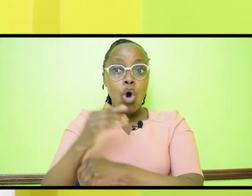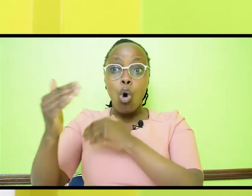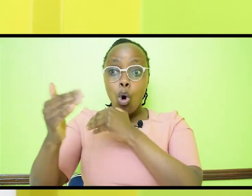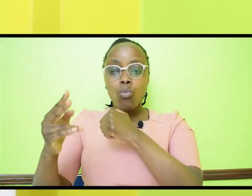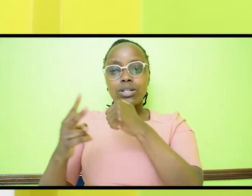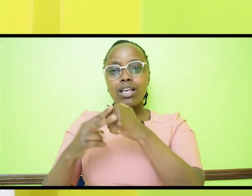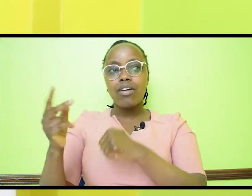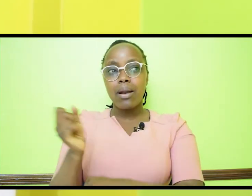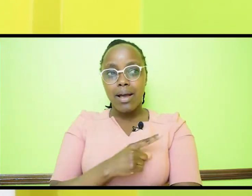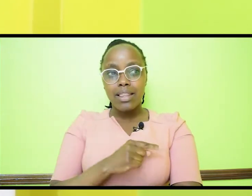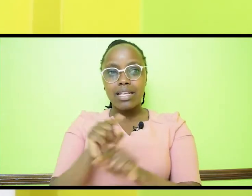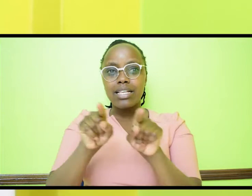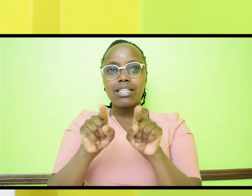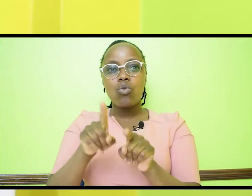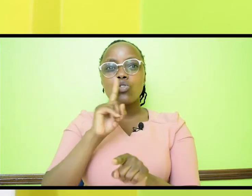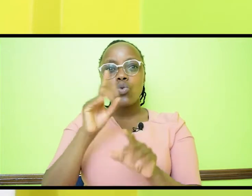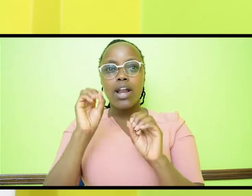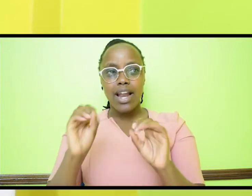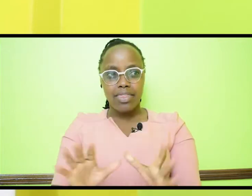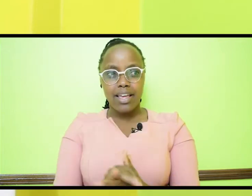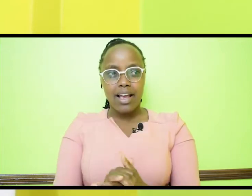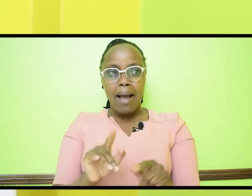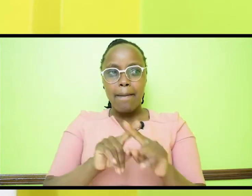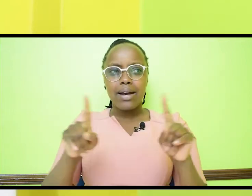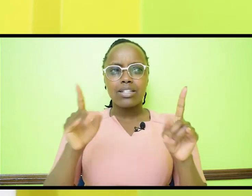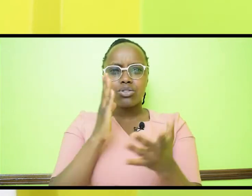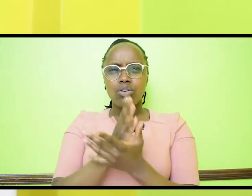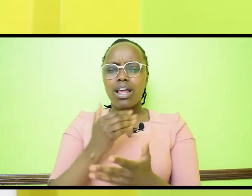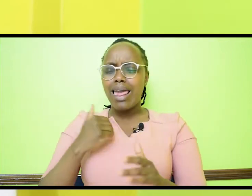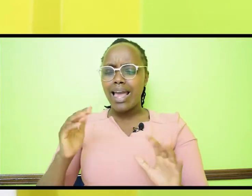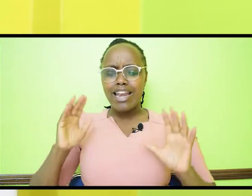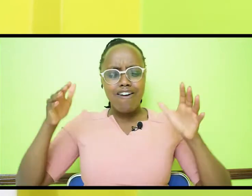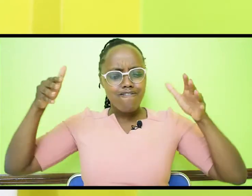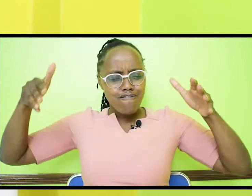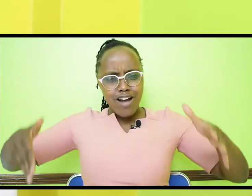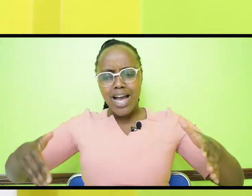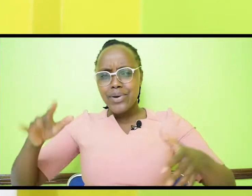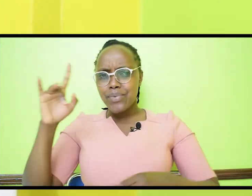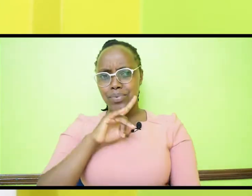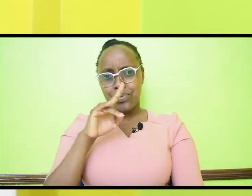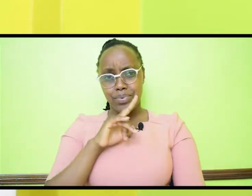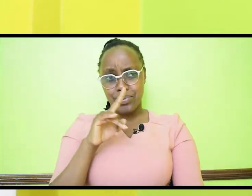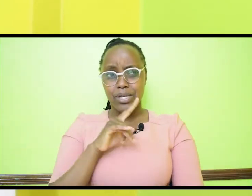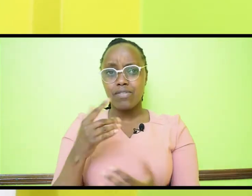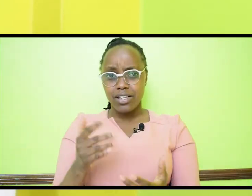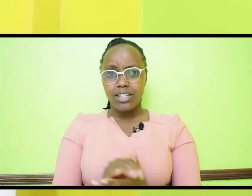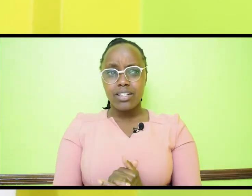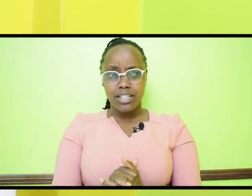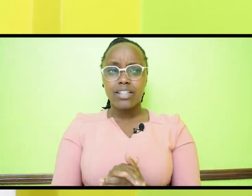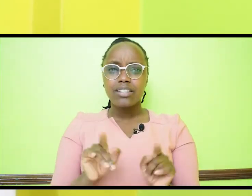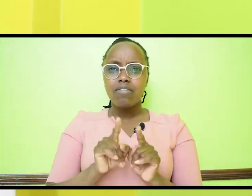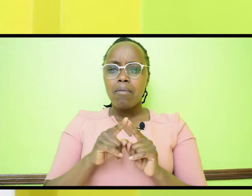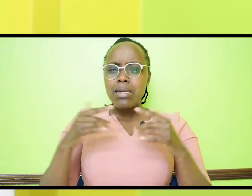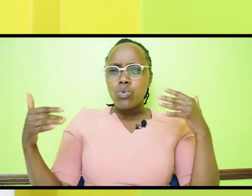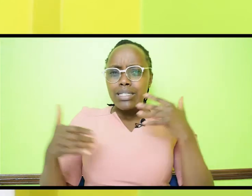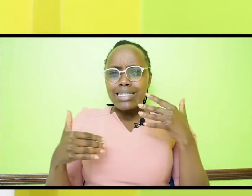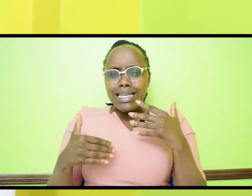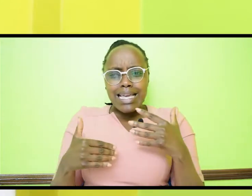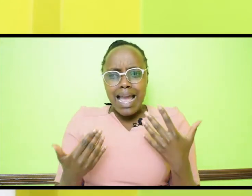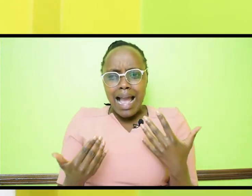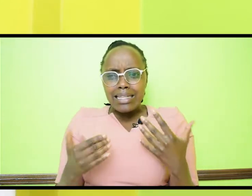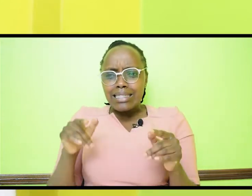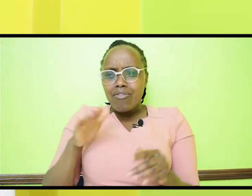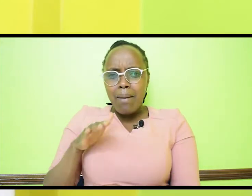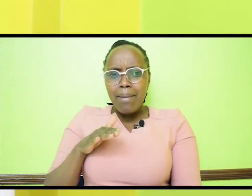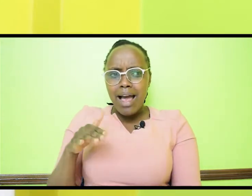Yes, heading to 7, and it wasn't even showing. But she had really added lots of weight. So I was also scared. How